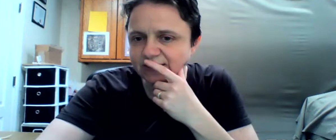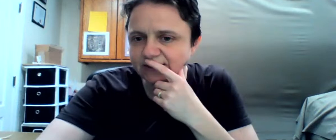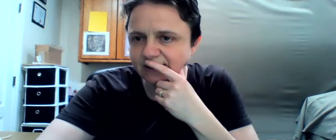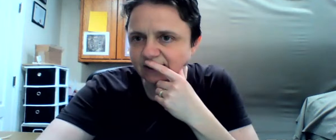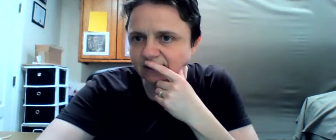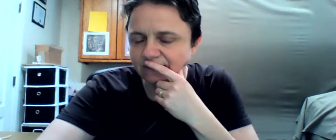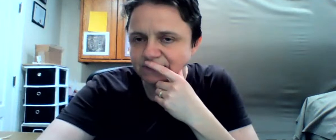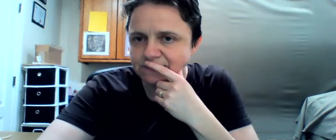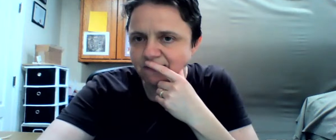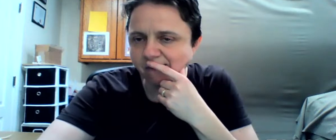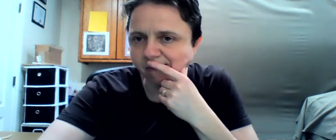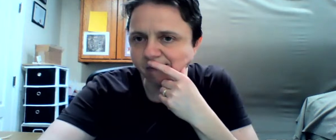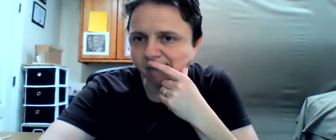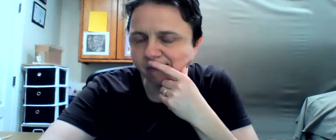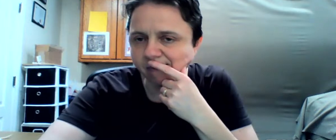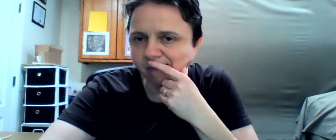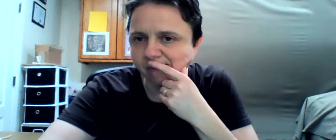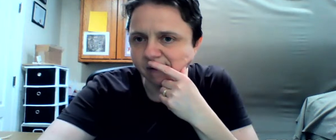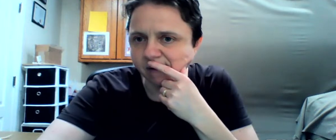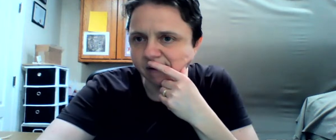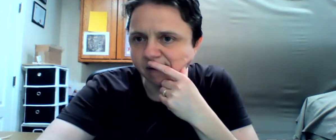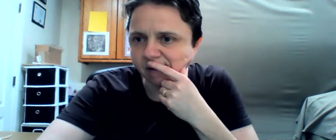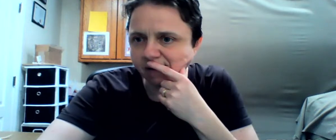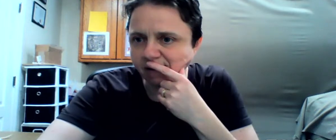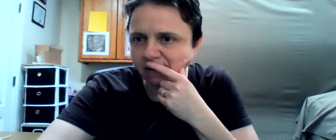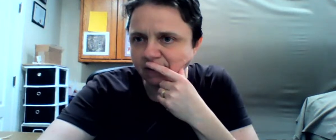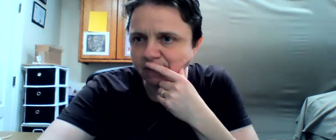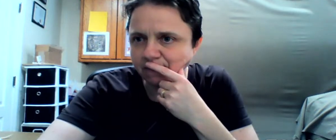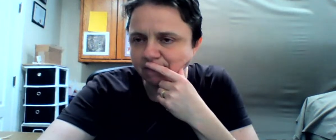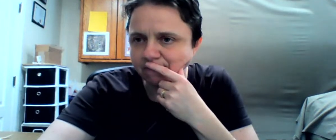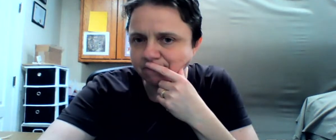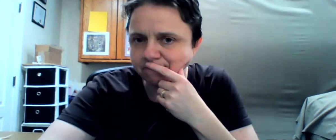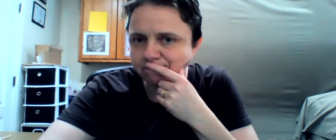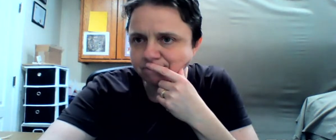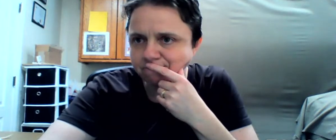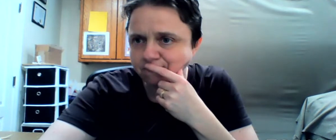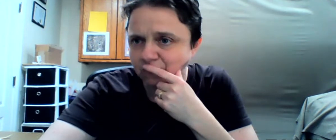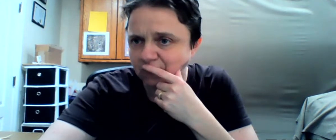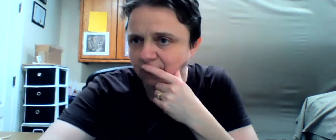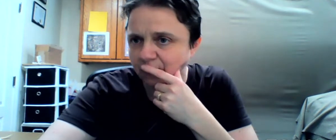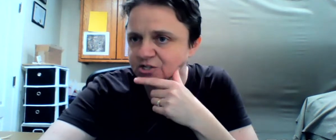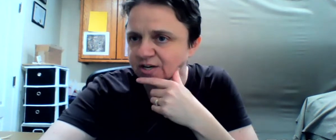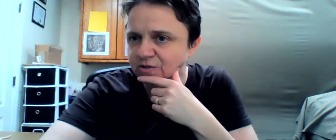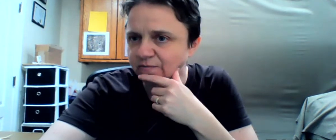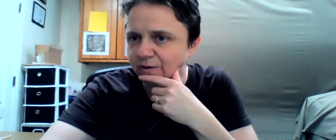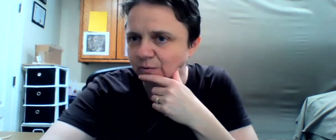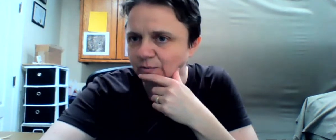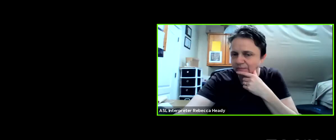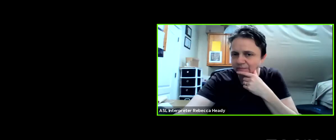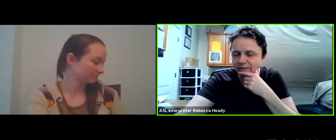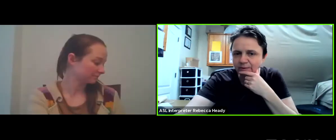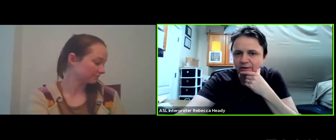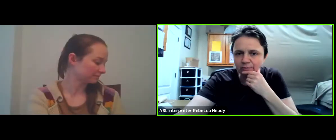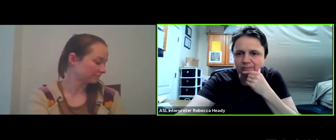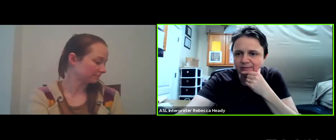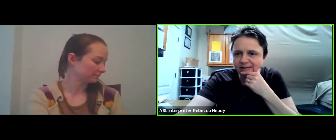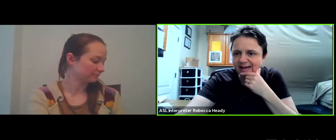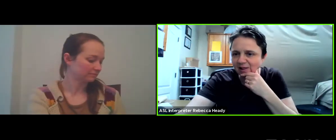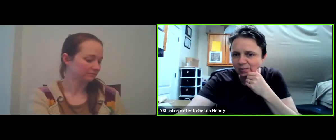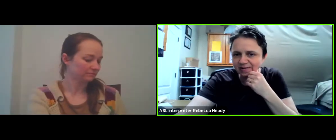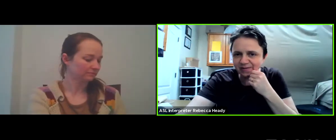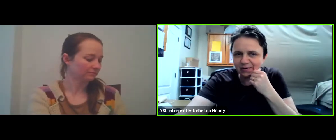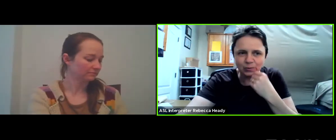But let me see. I'm gonna change the view. There we